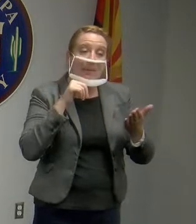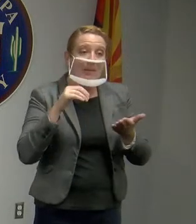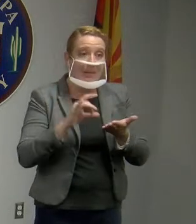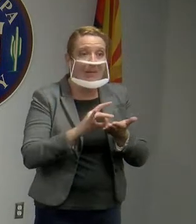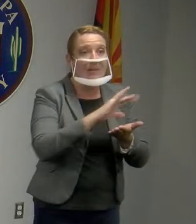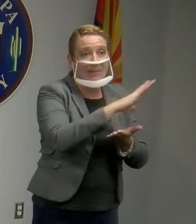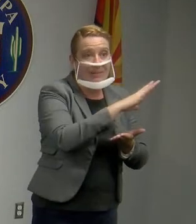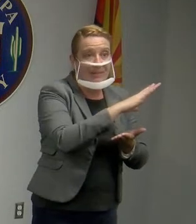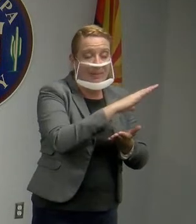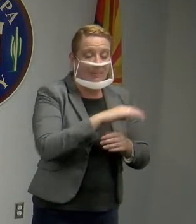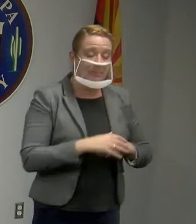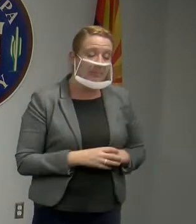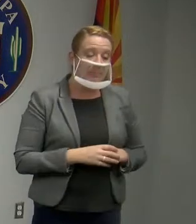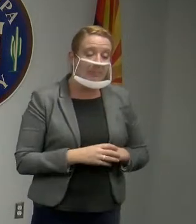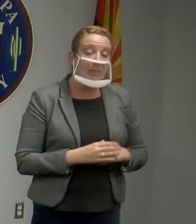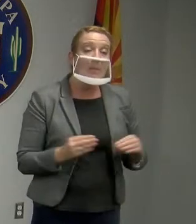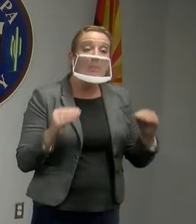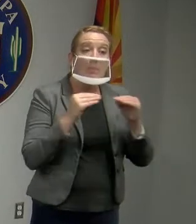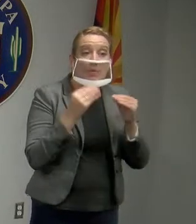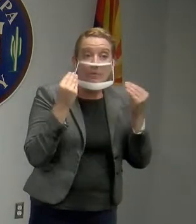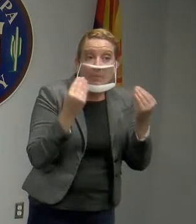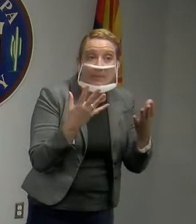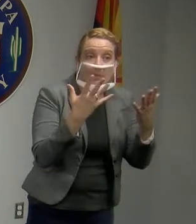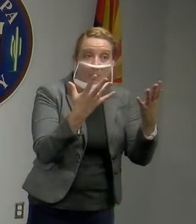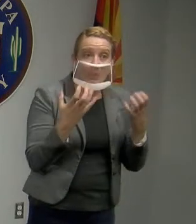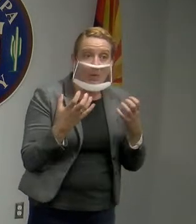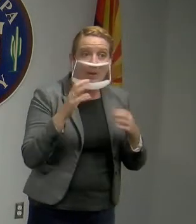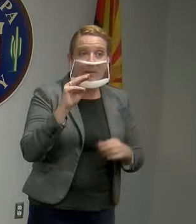more information about this program, we'd go to